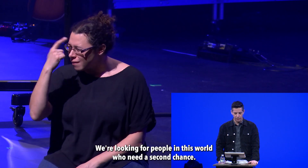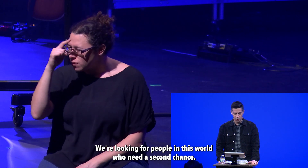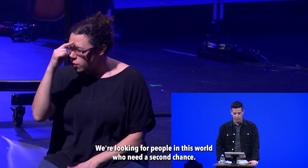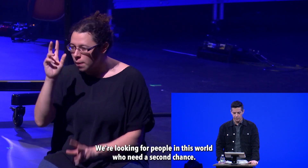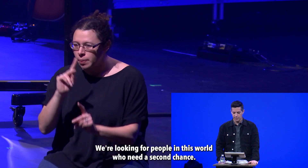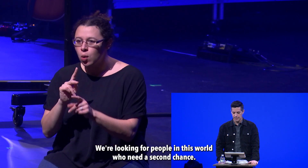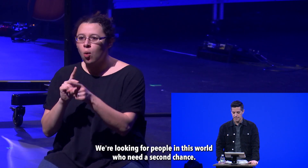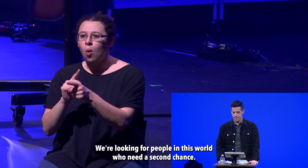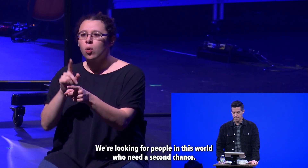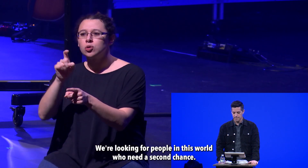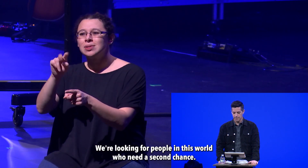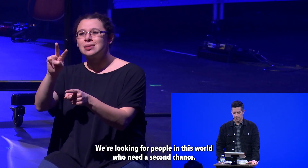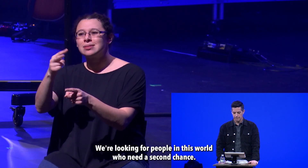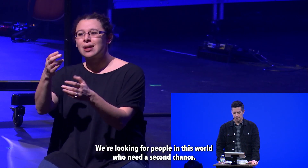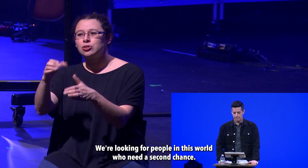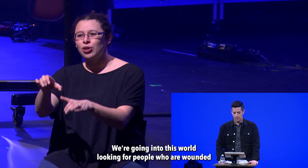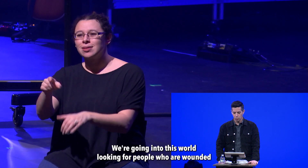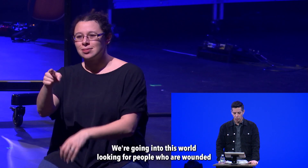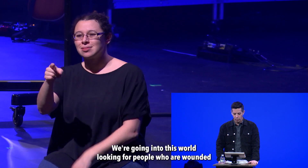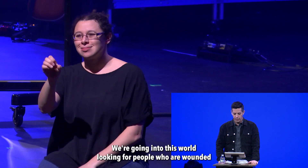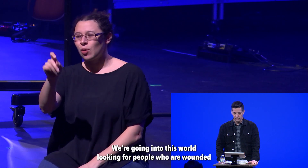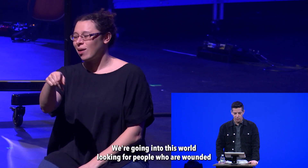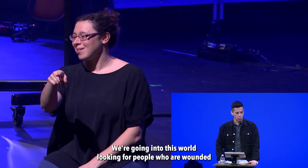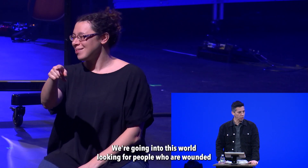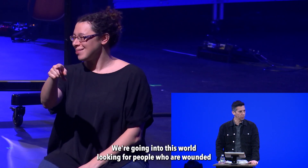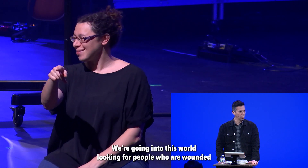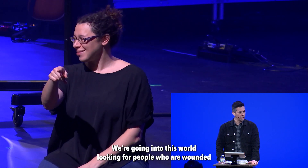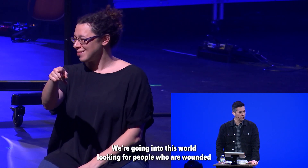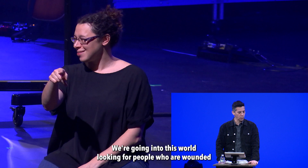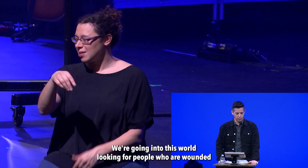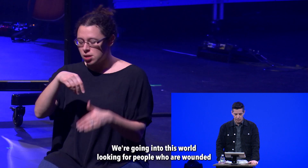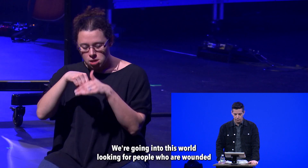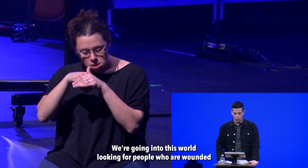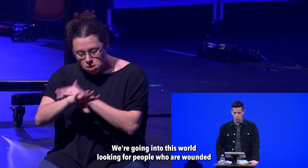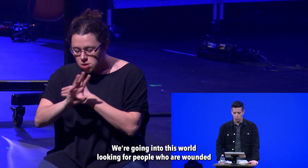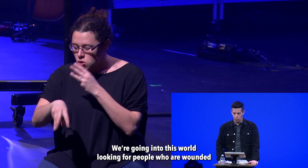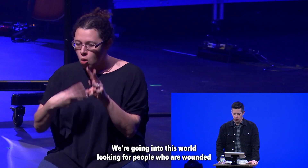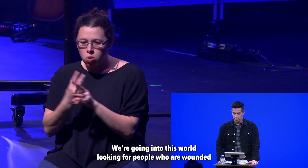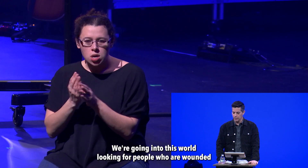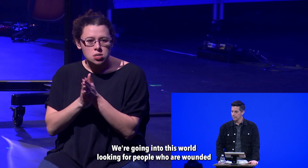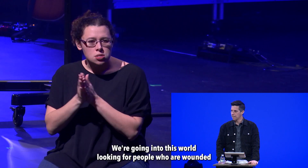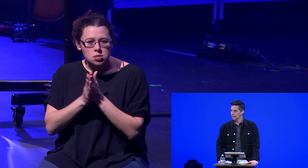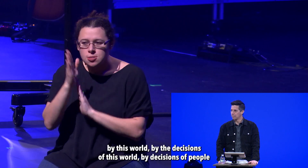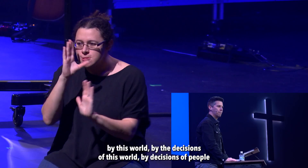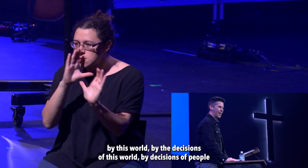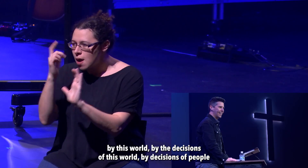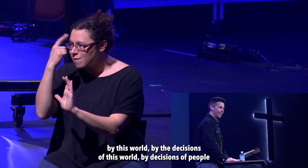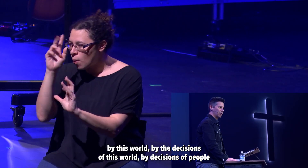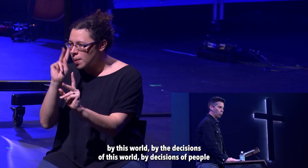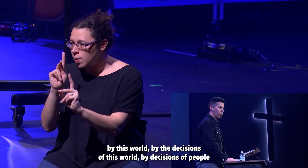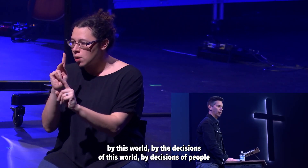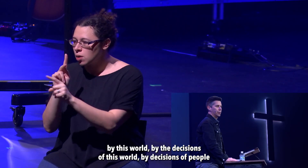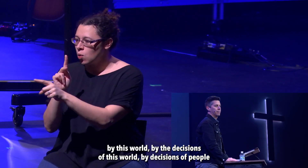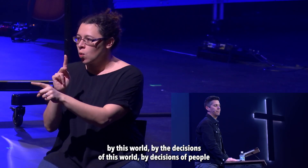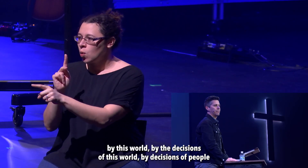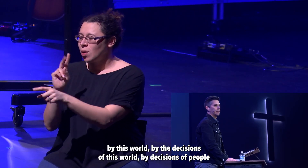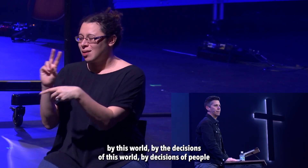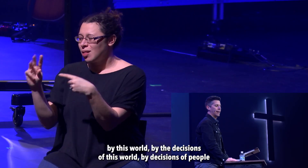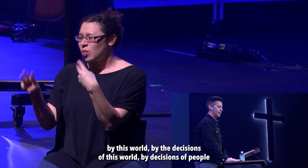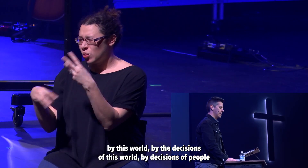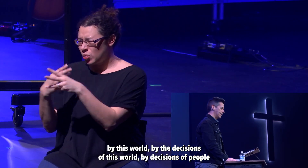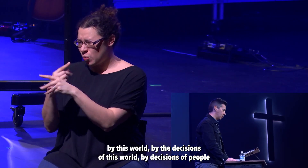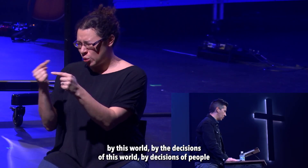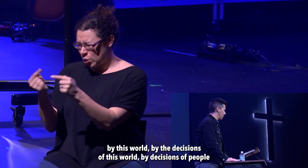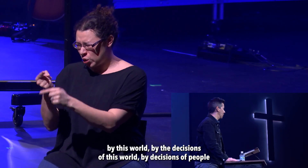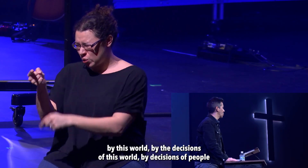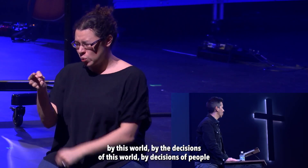need a second chance. We're going into this world looking for people who are wounded by this world, by